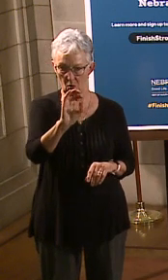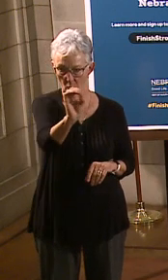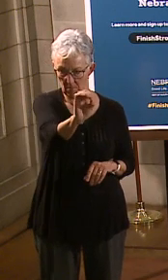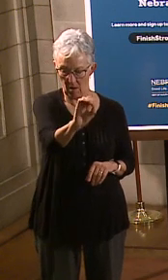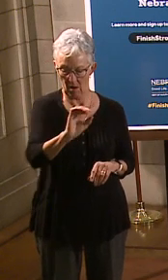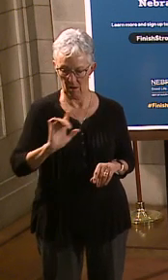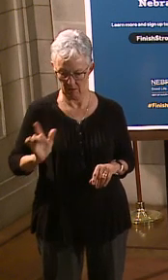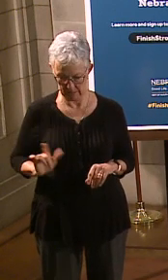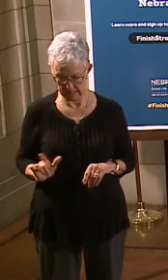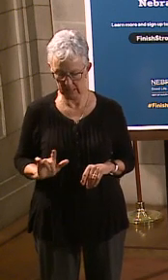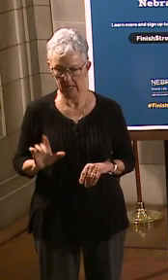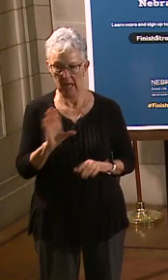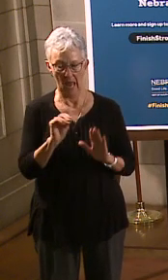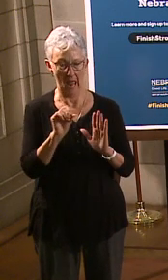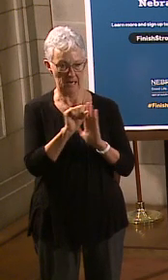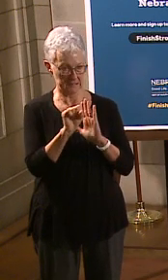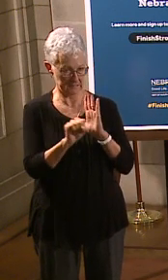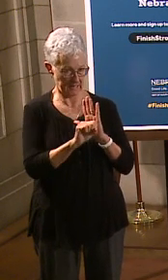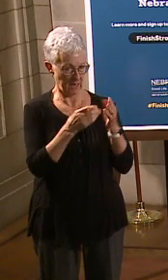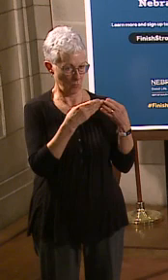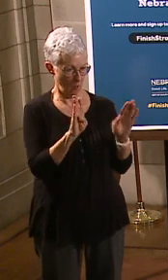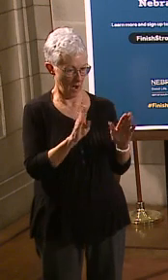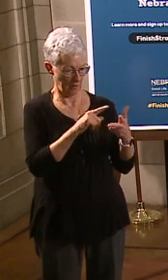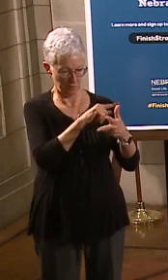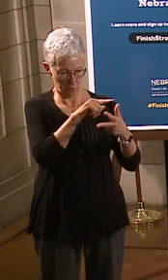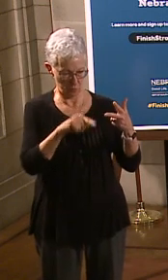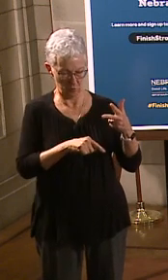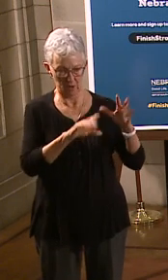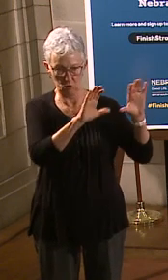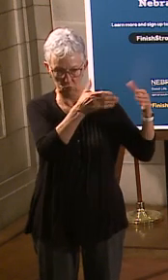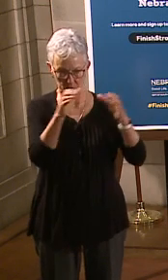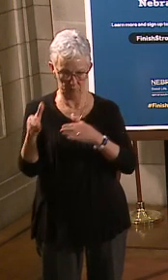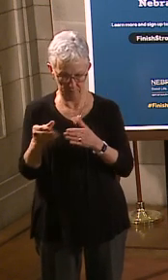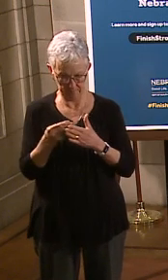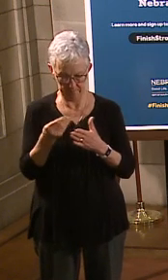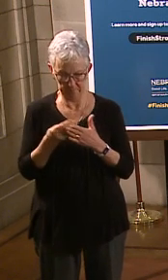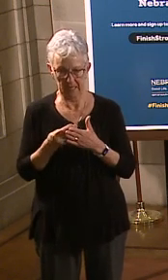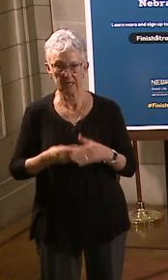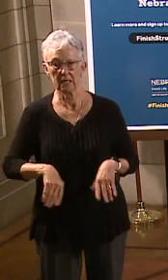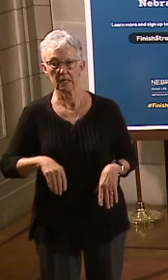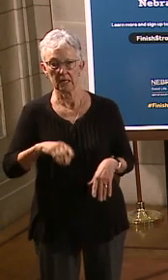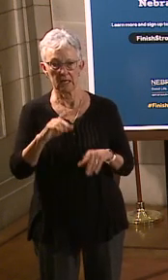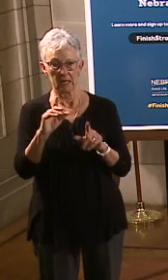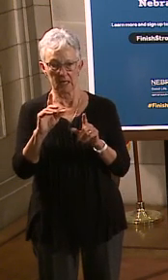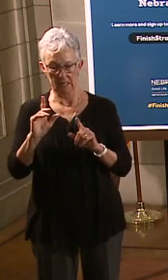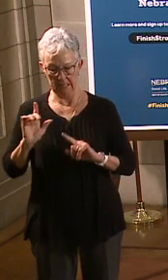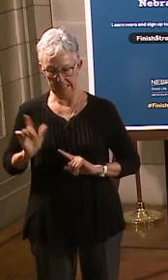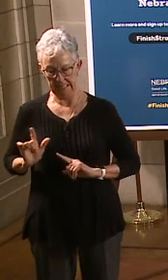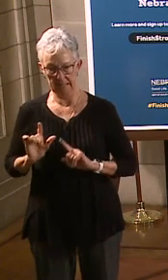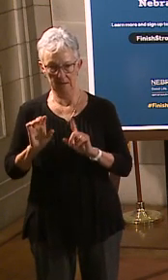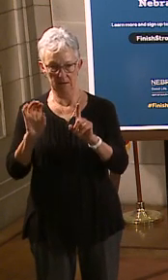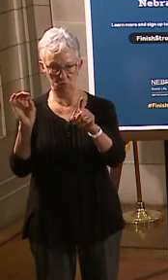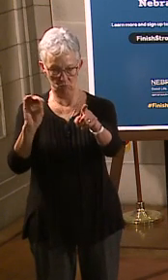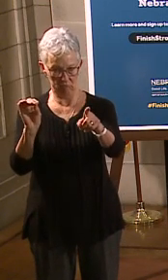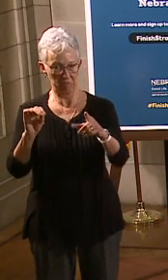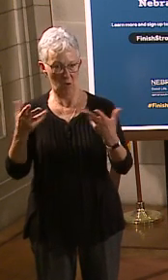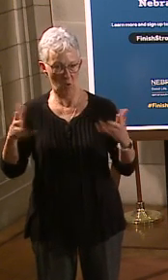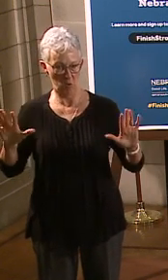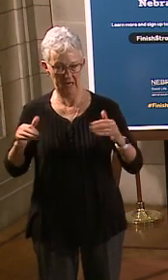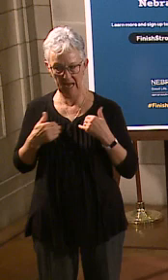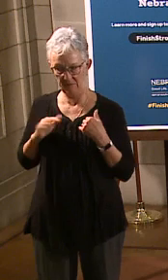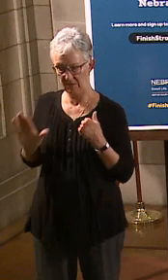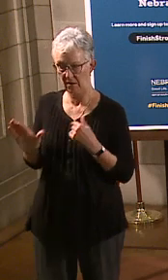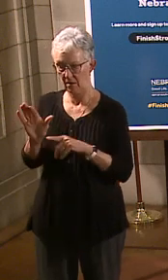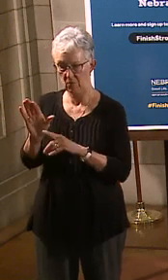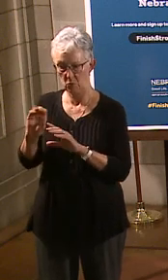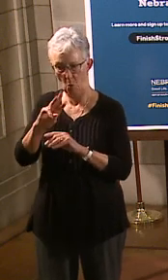and the city of Lincoln. Now, Lancaster County and Lincoln have their site up that you can apply for, and the state launched our